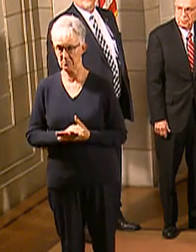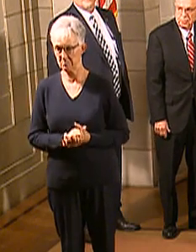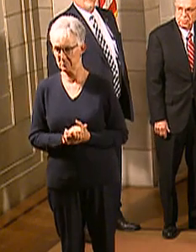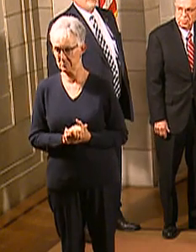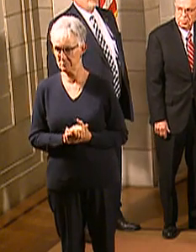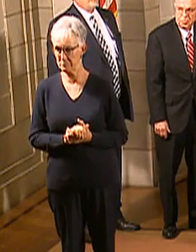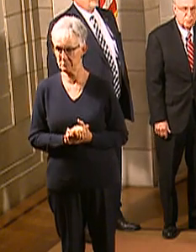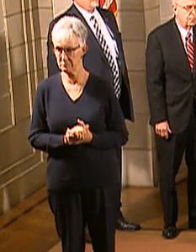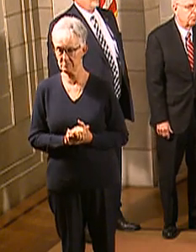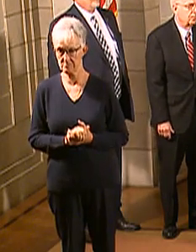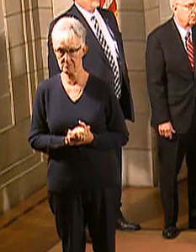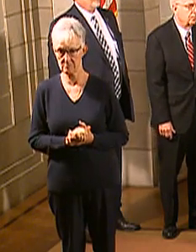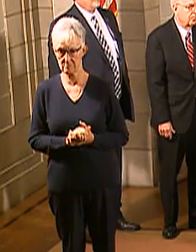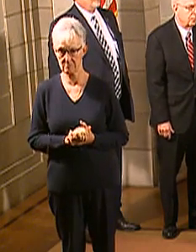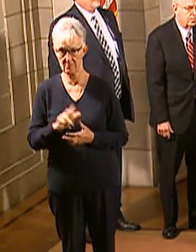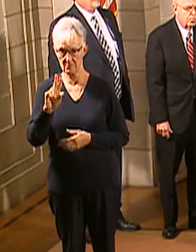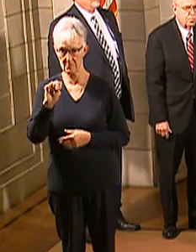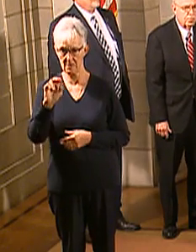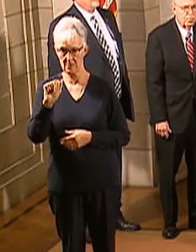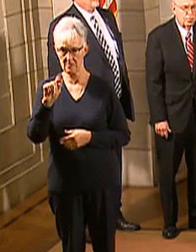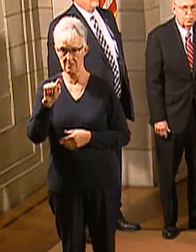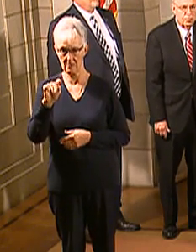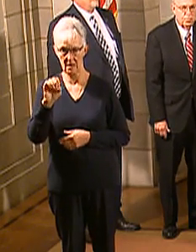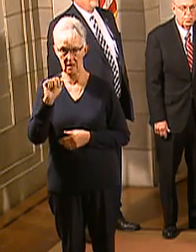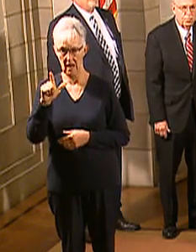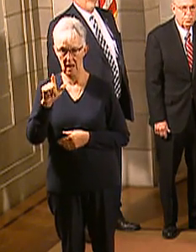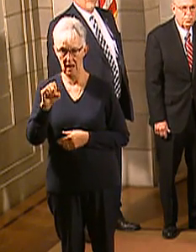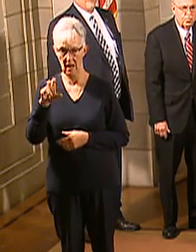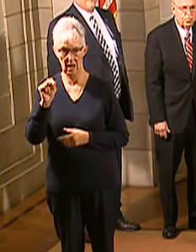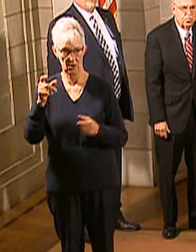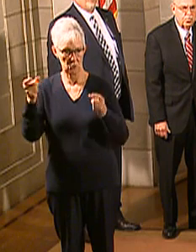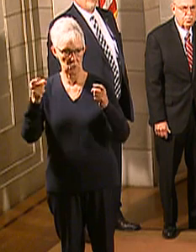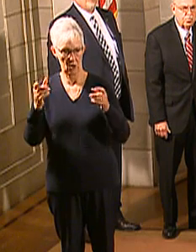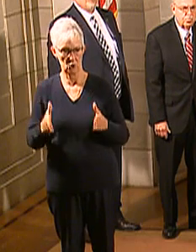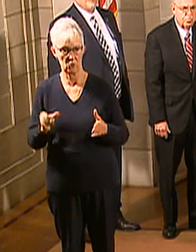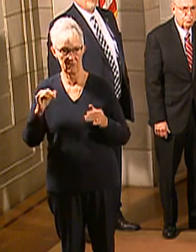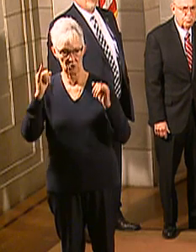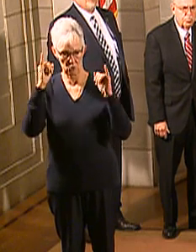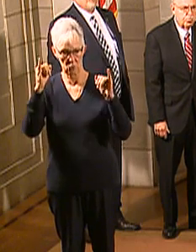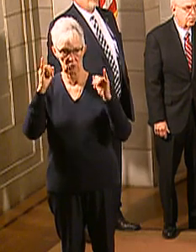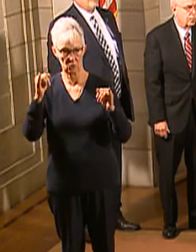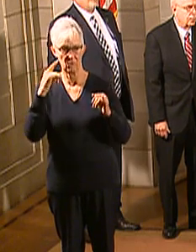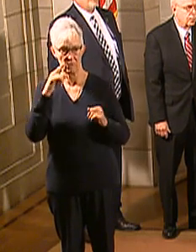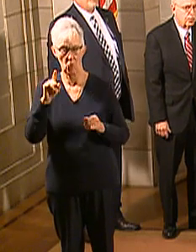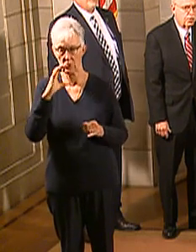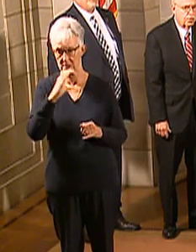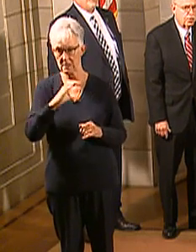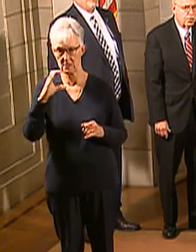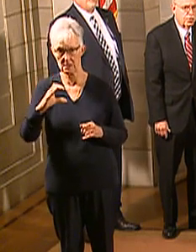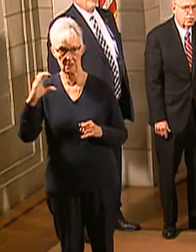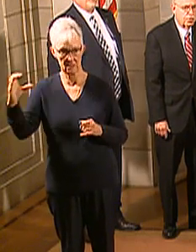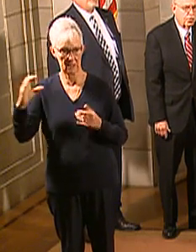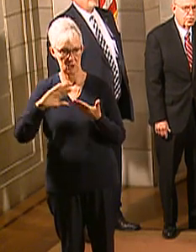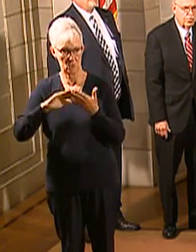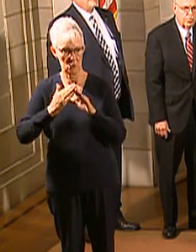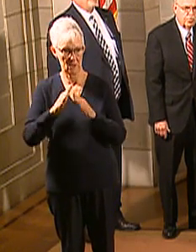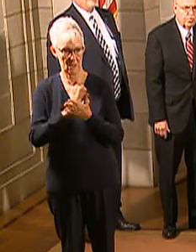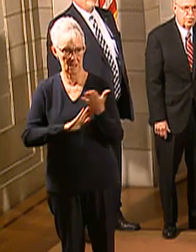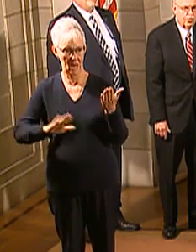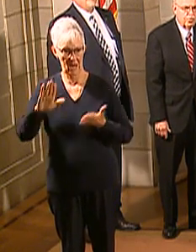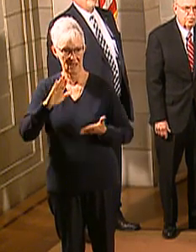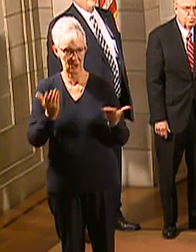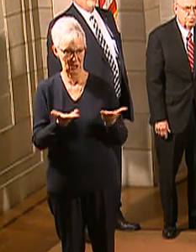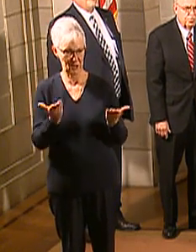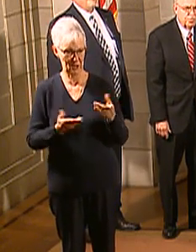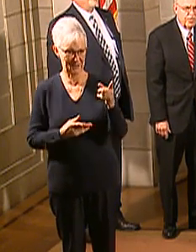go. And then Nate Allen, Dean of Instruction for Central Community College. And where's Nate? Oh, there you go.